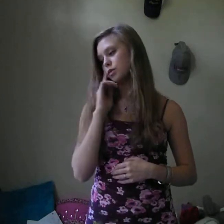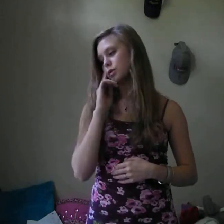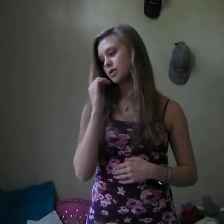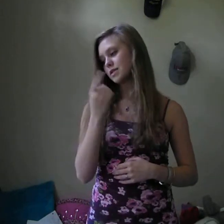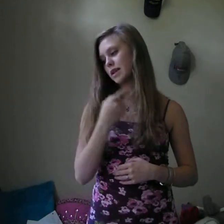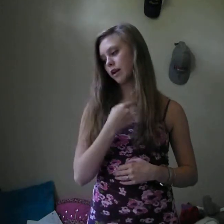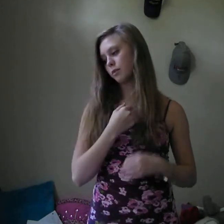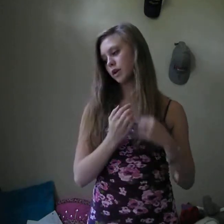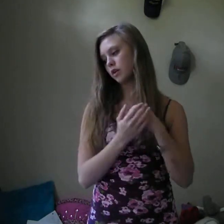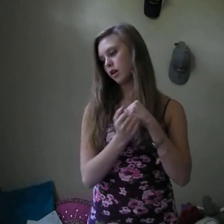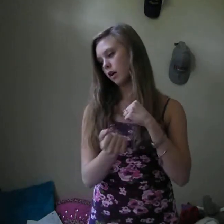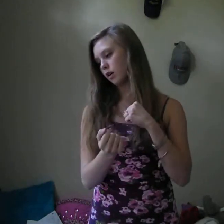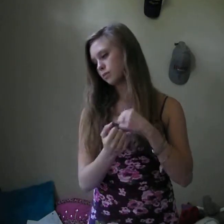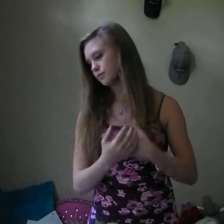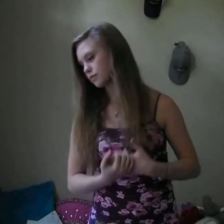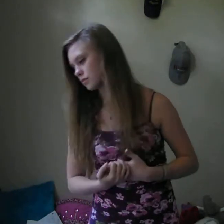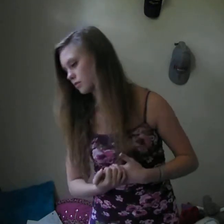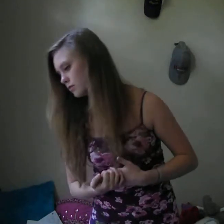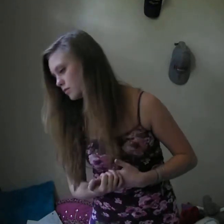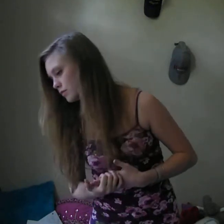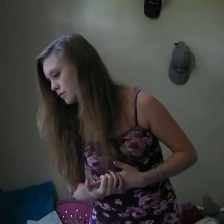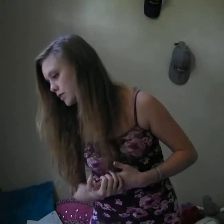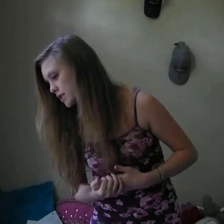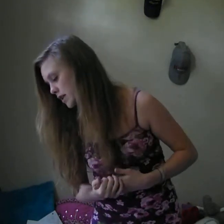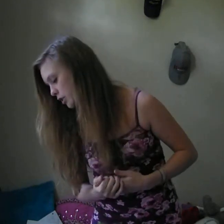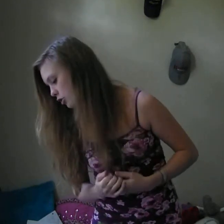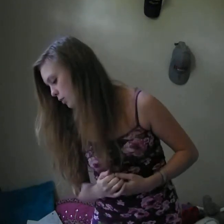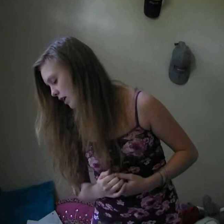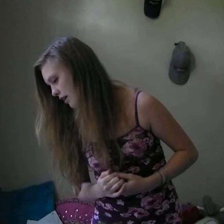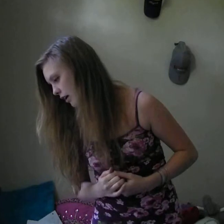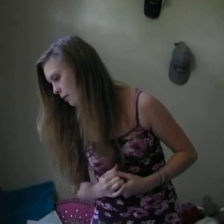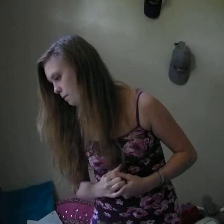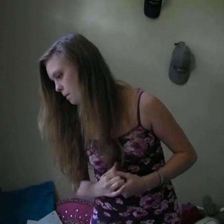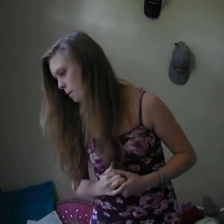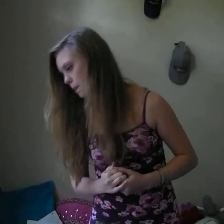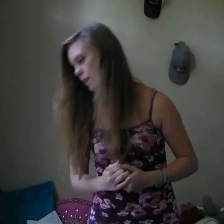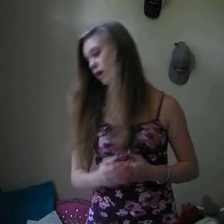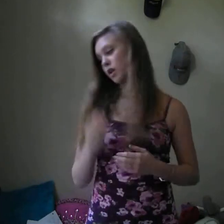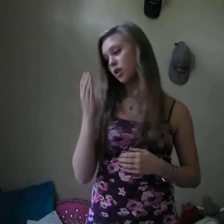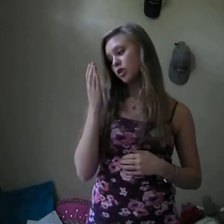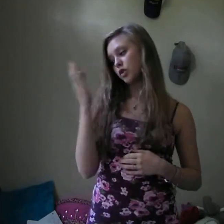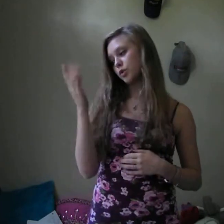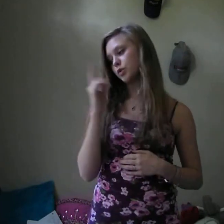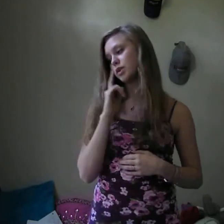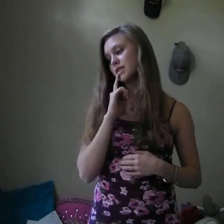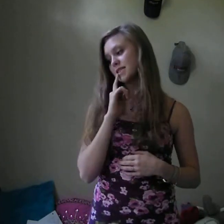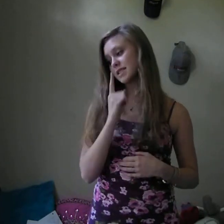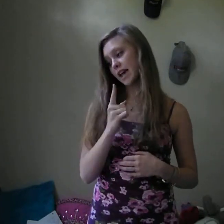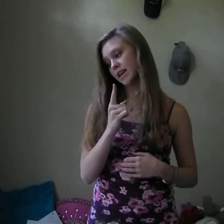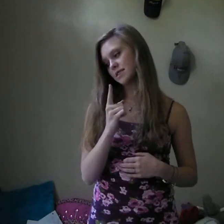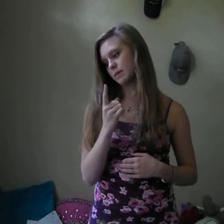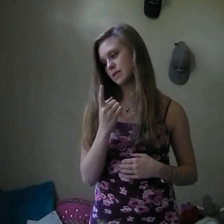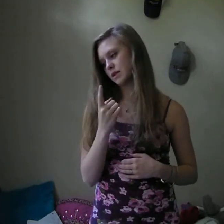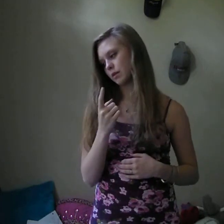you tell me to call. Said you'd be there. You say, same as tell